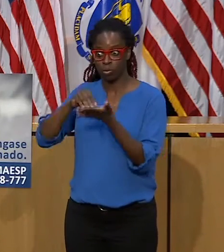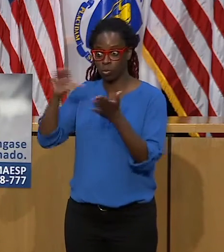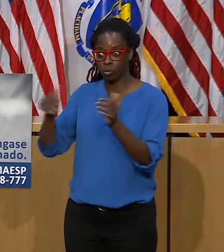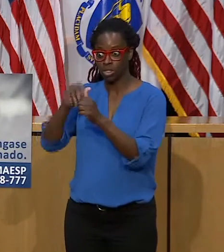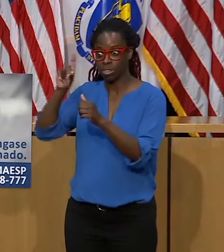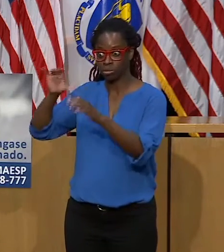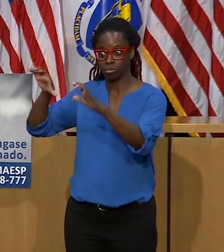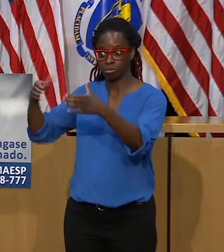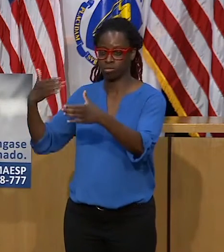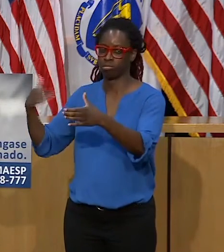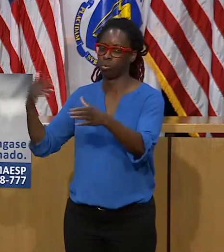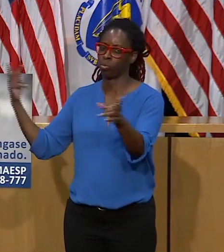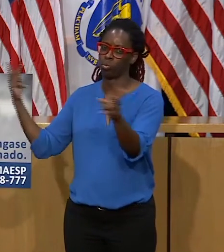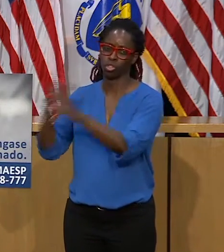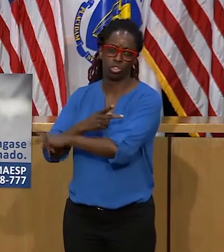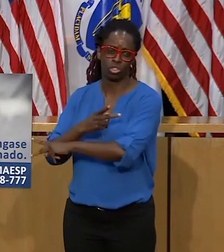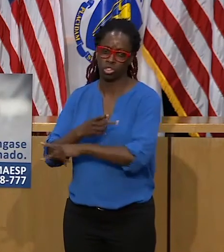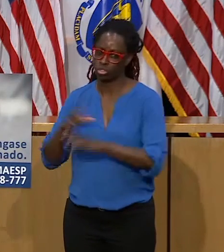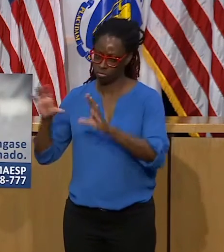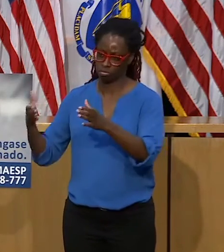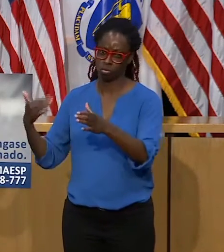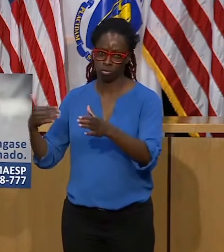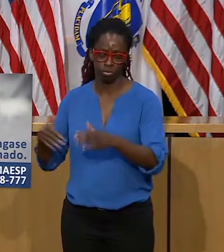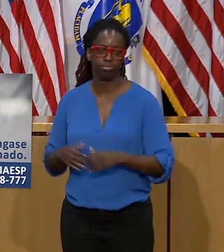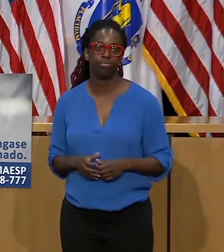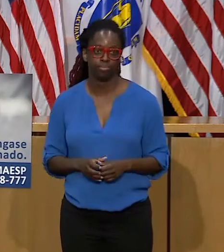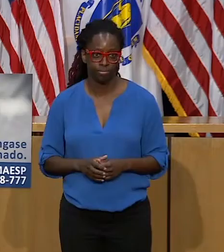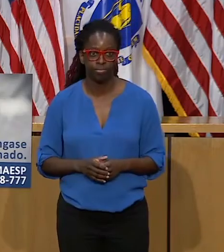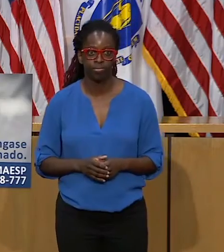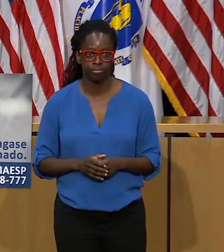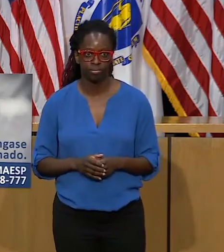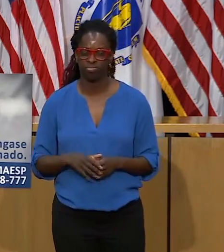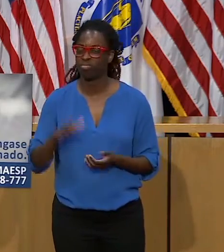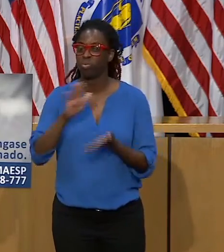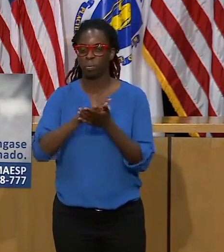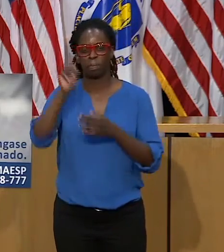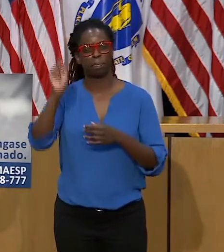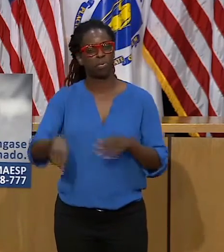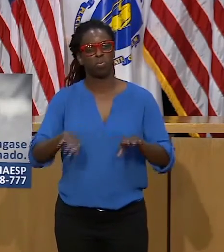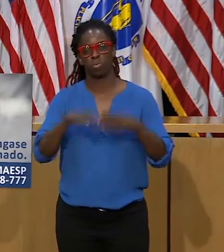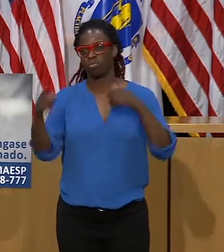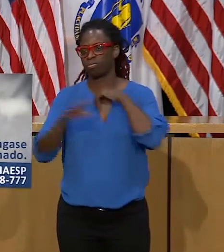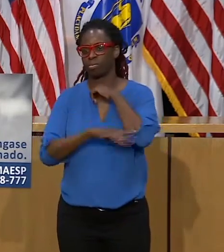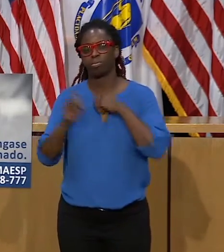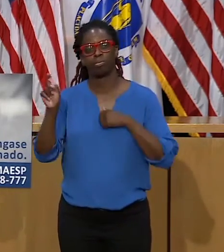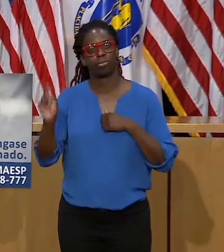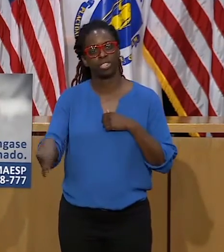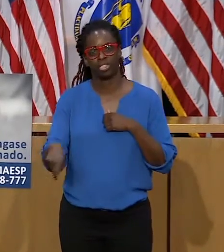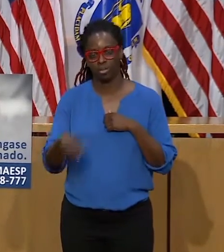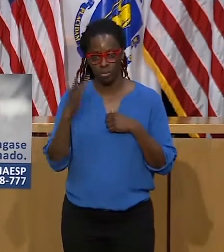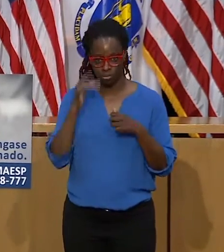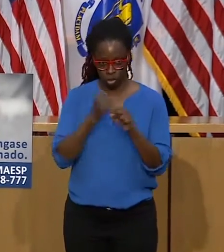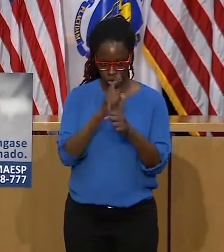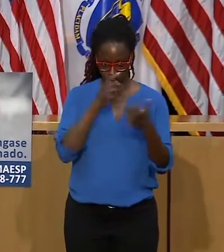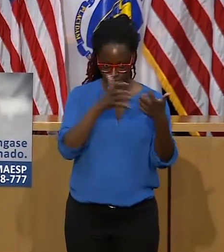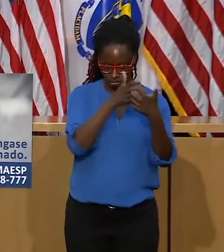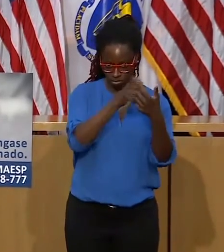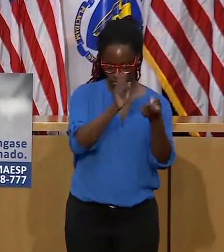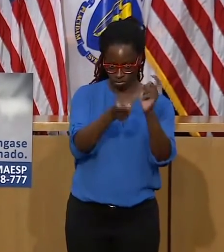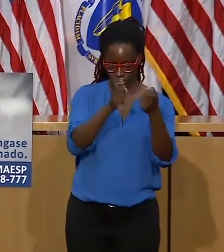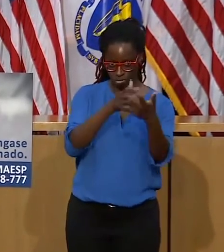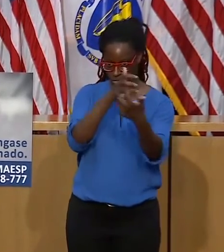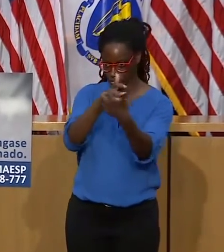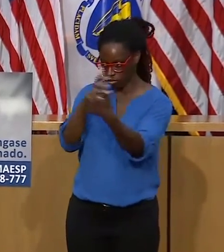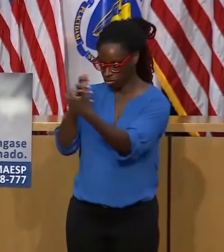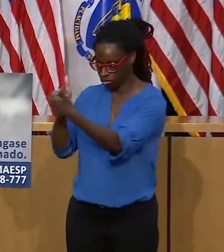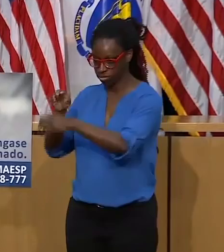school can provide. I'd now like to turn the podium over to Raquel Quesada to provide her perspective on the importance of getting